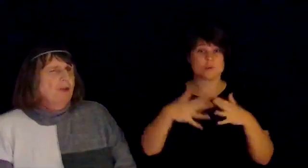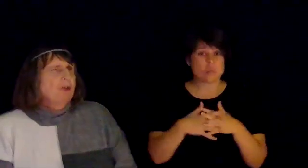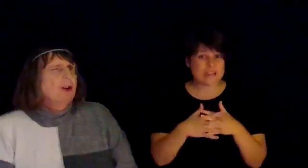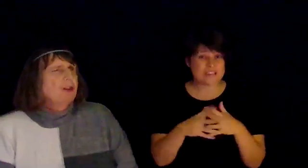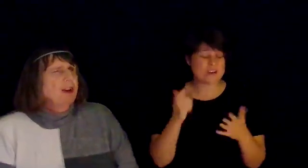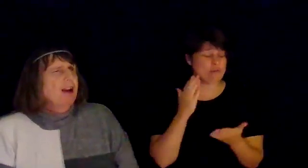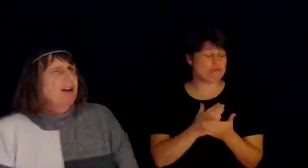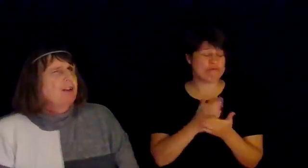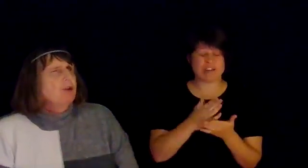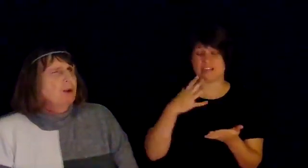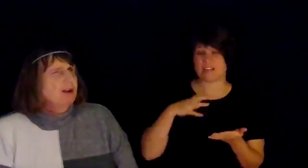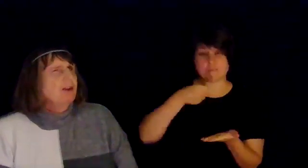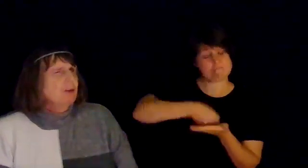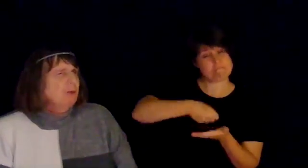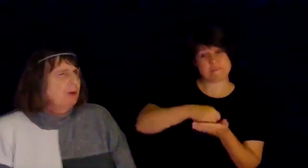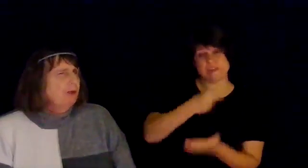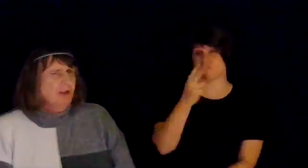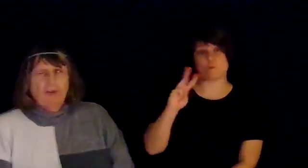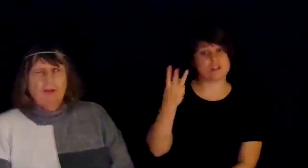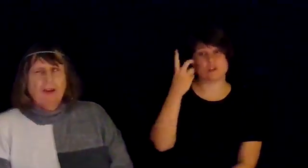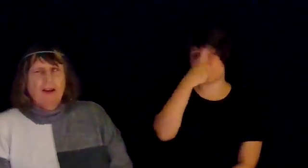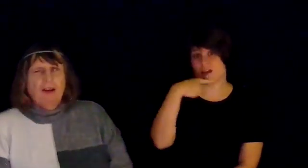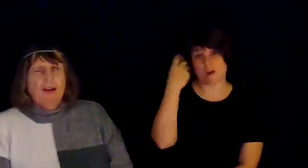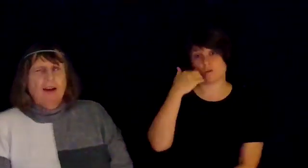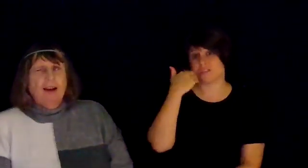of 23 hours a week support.